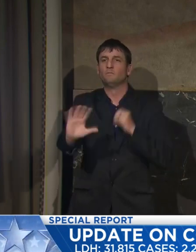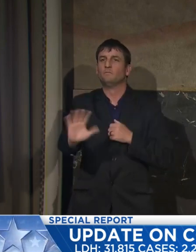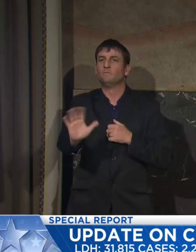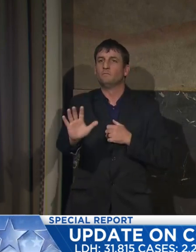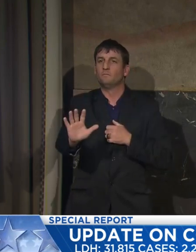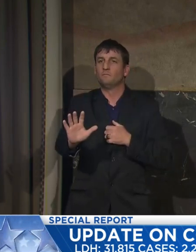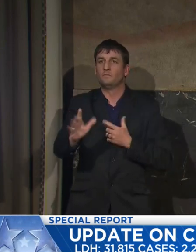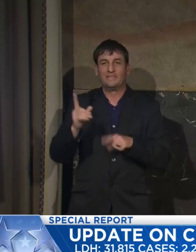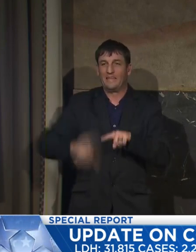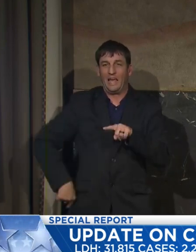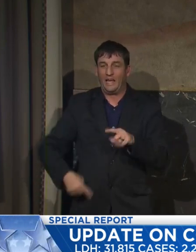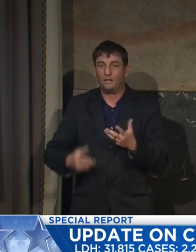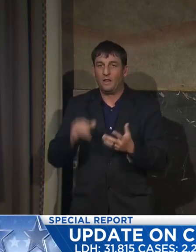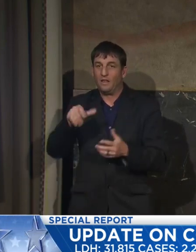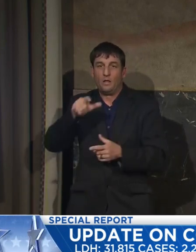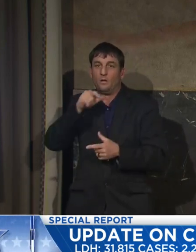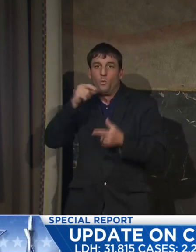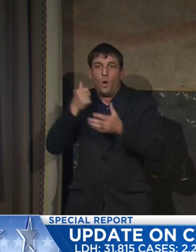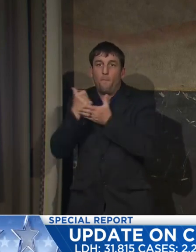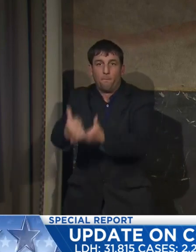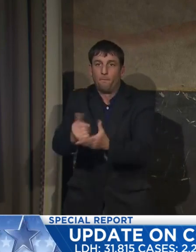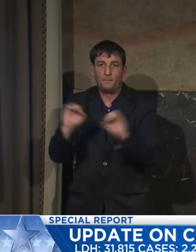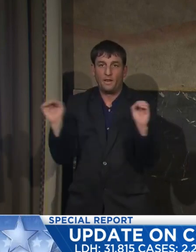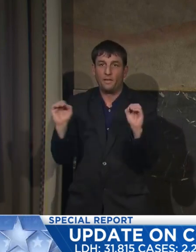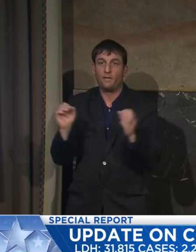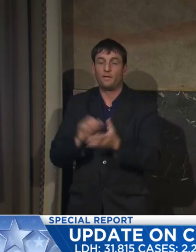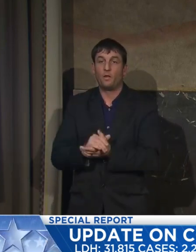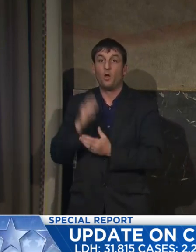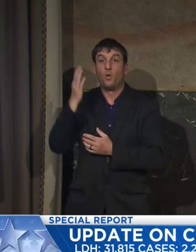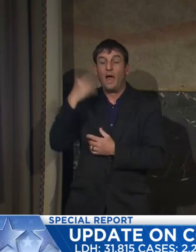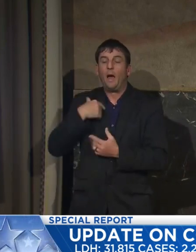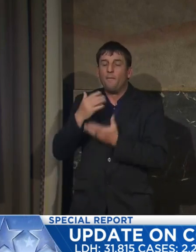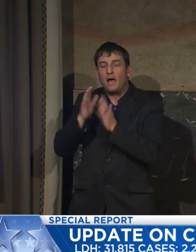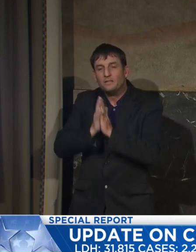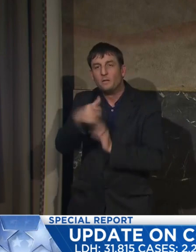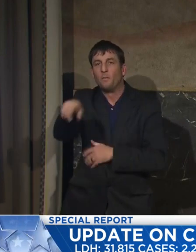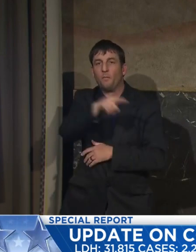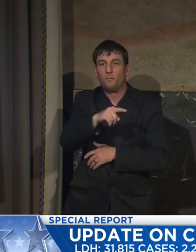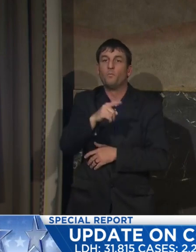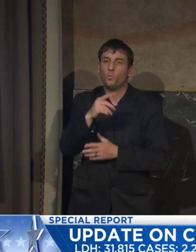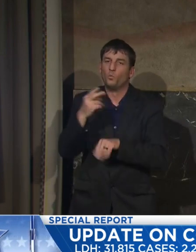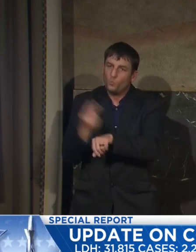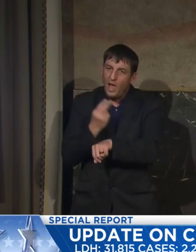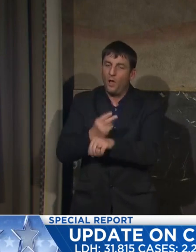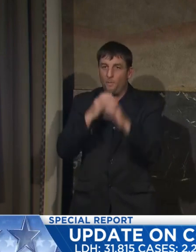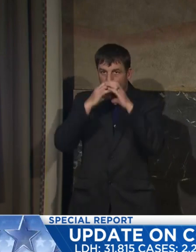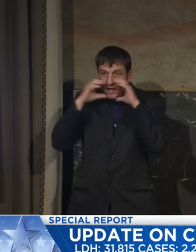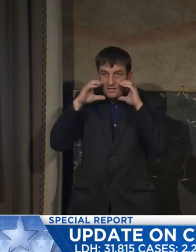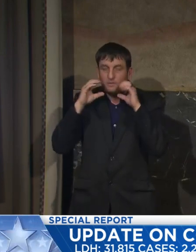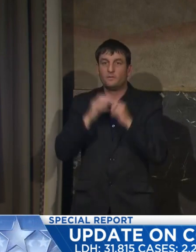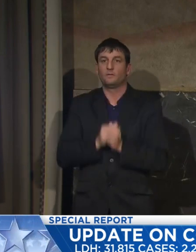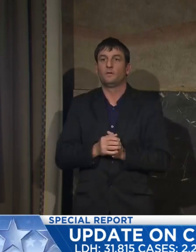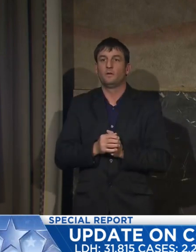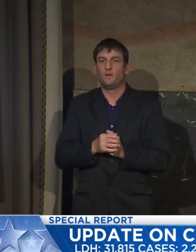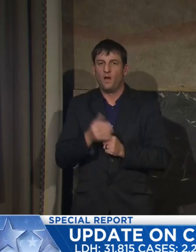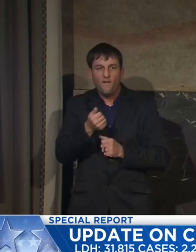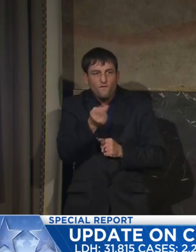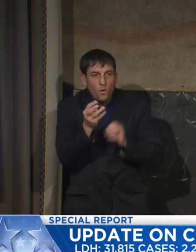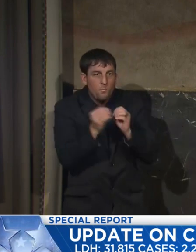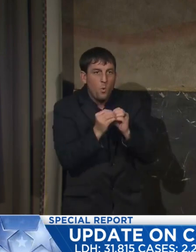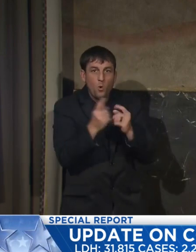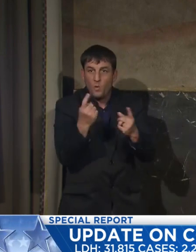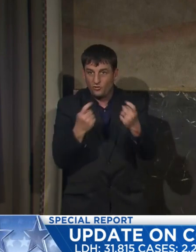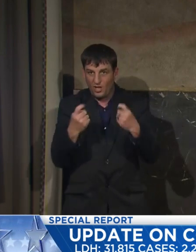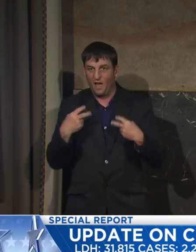the purpose. And so I'm asking people to wear those masks. Got time for a couple more